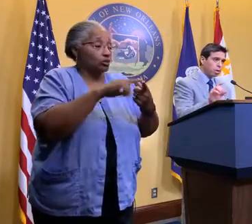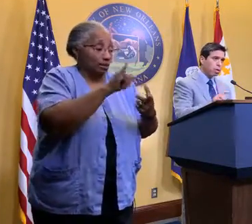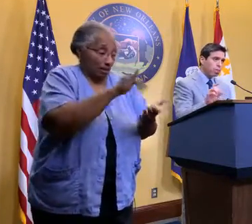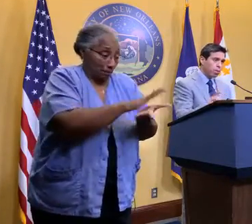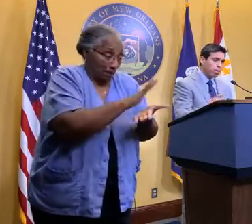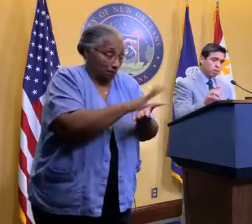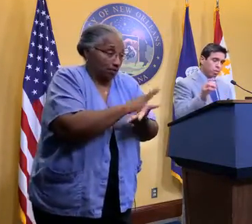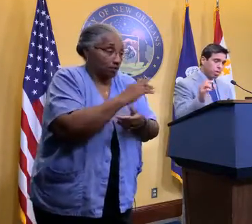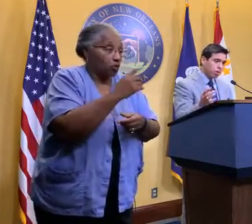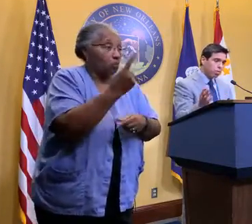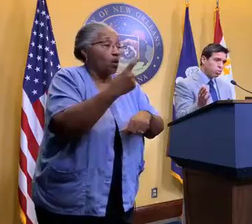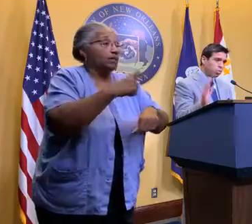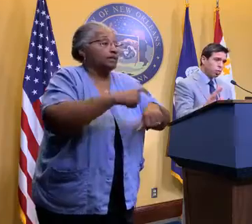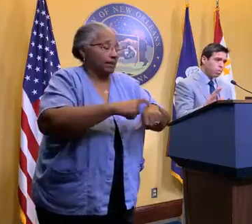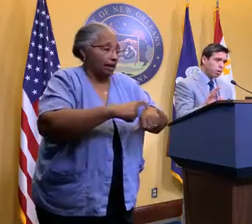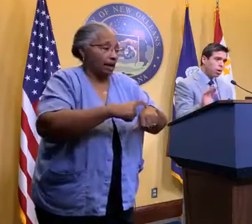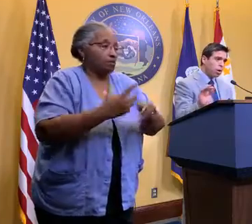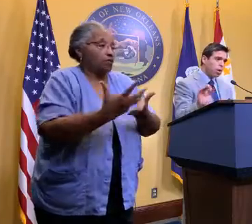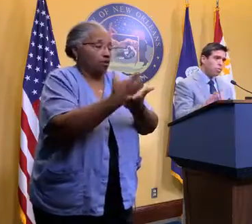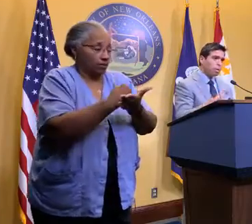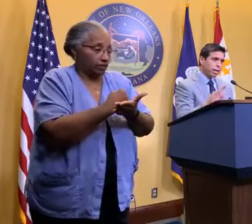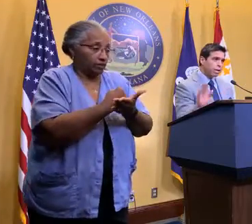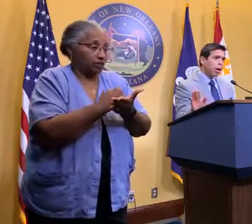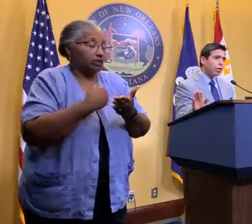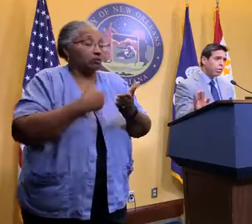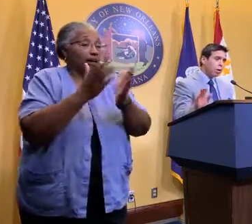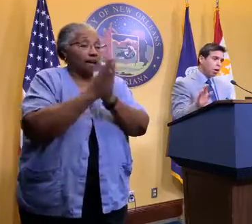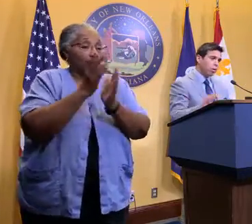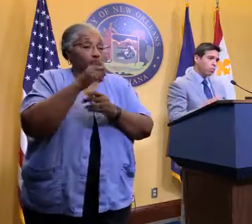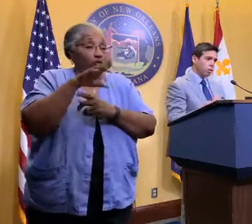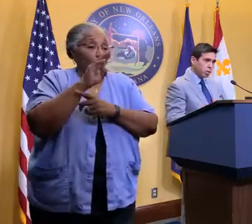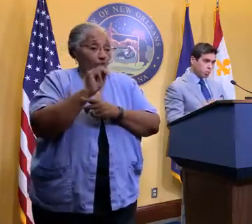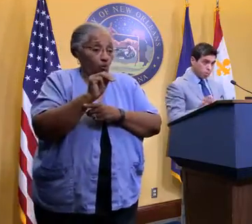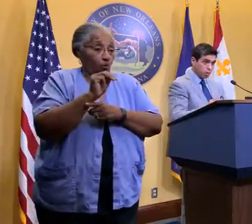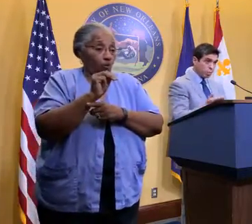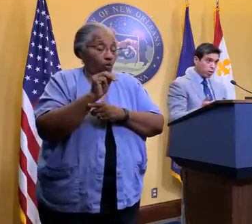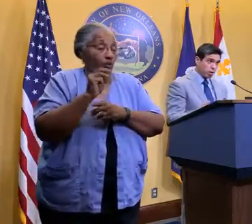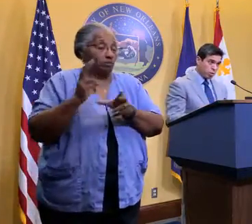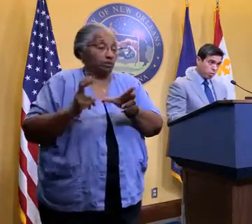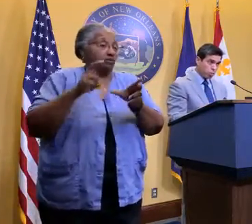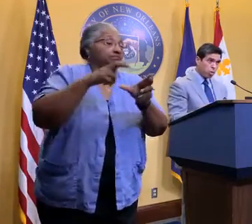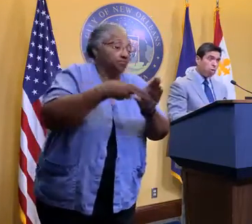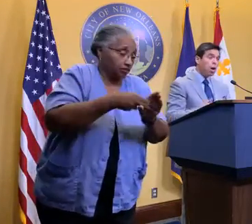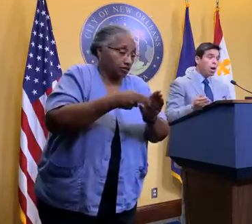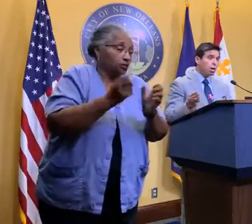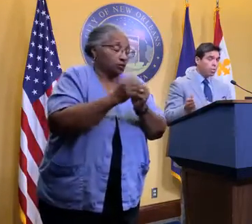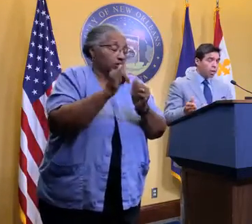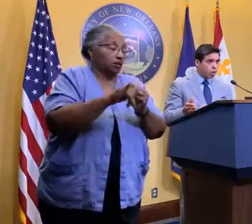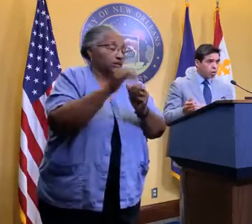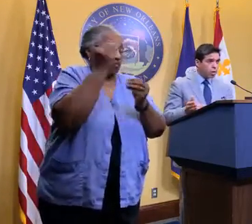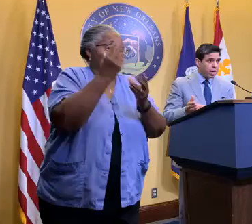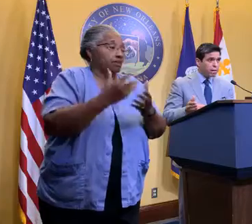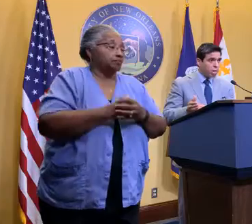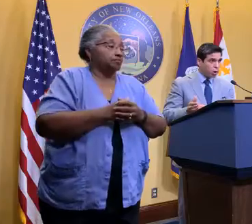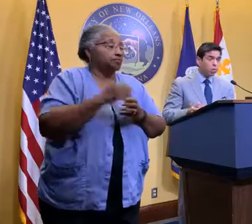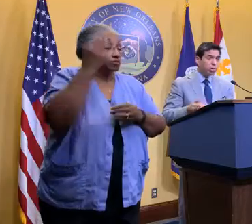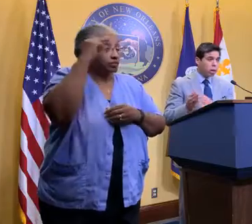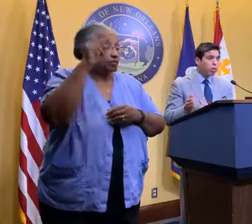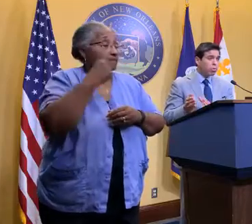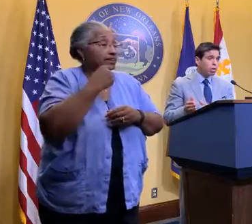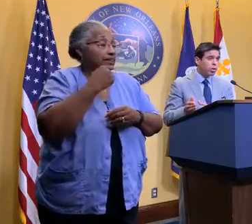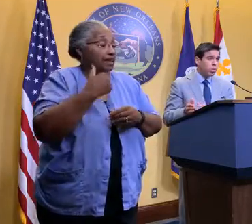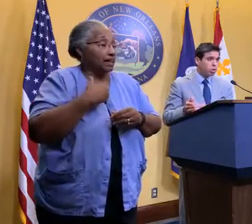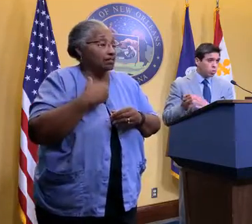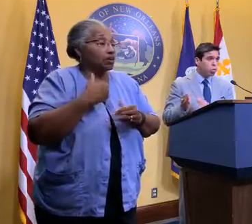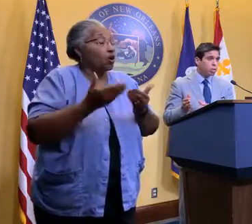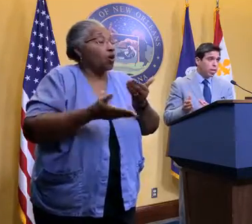is some of the one-time revenues. And I'm going to ask Norm to jump in wherever I get off on this particular issue. So, as the mayor said, we had